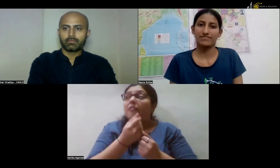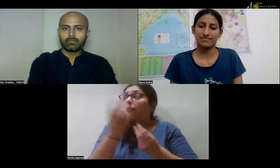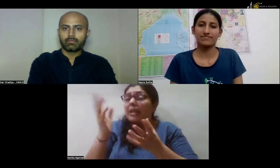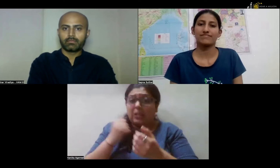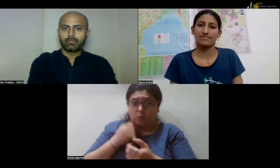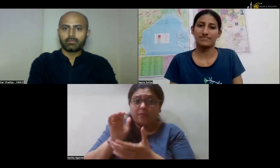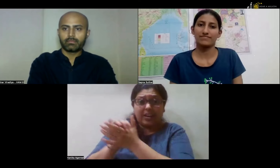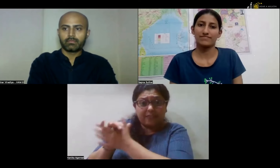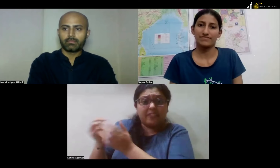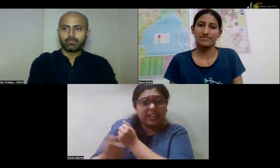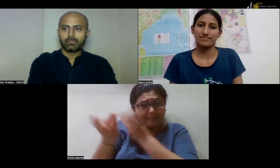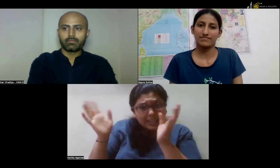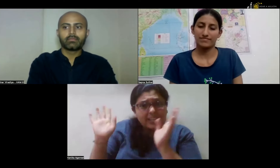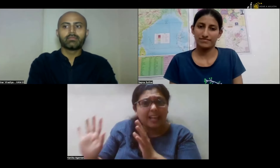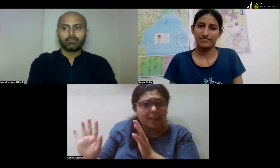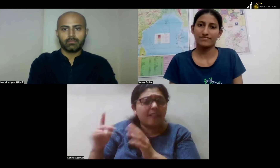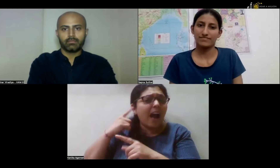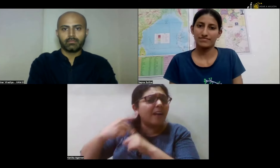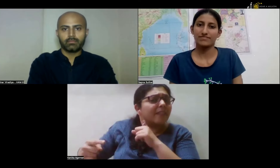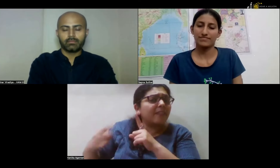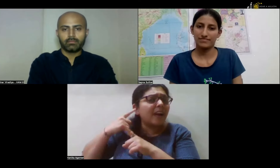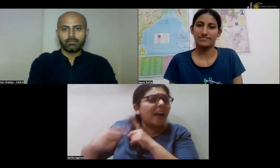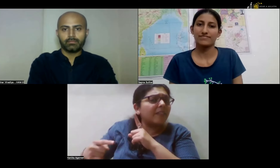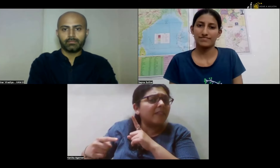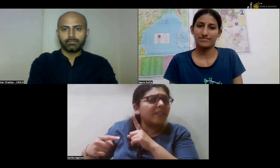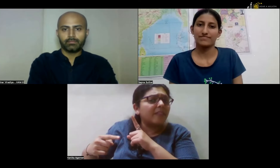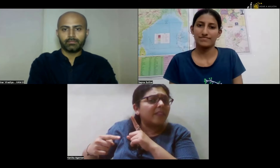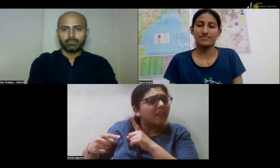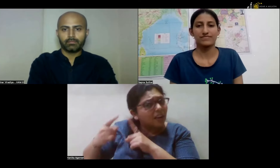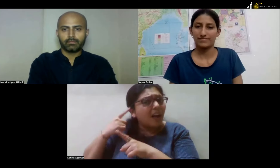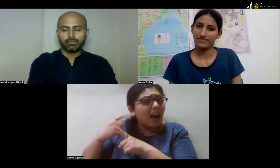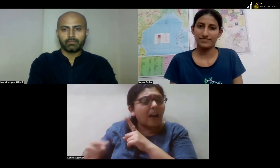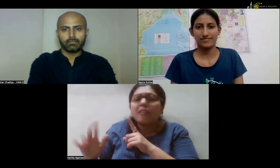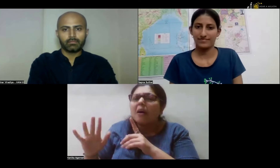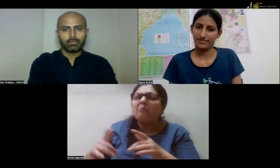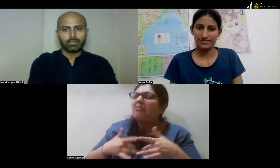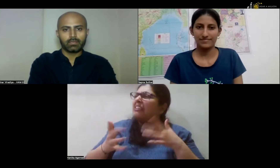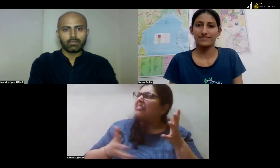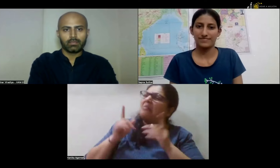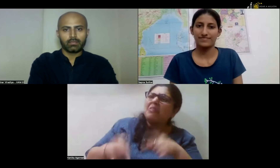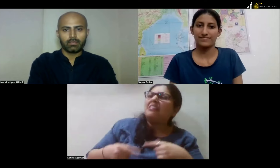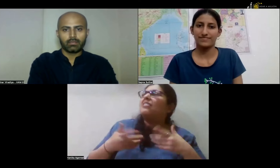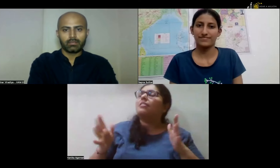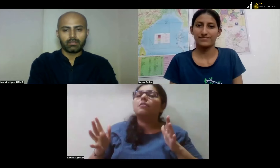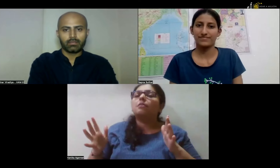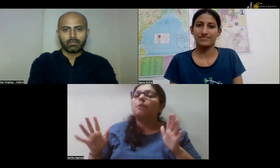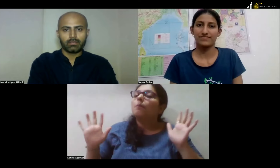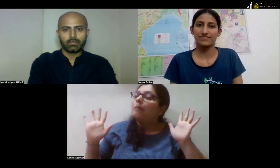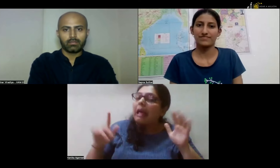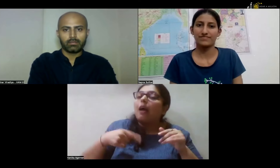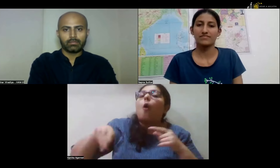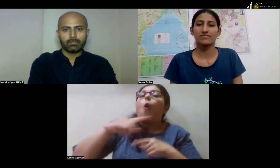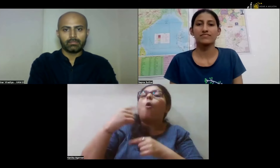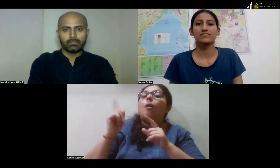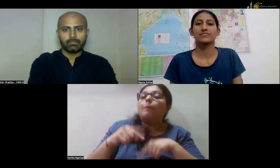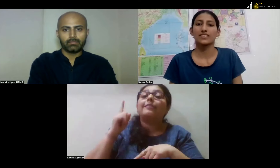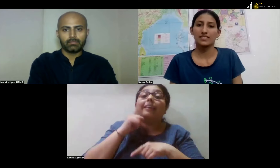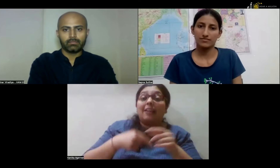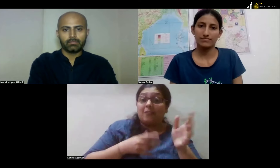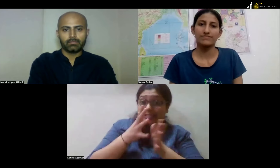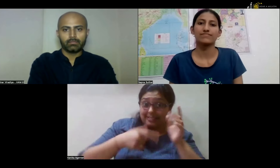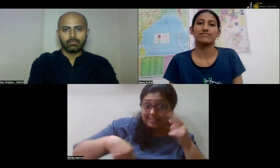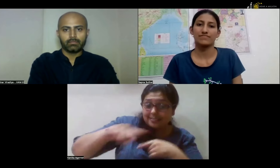getting, or there are a lot of people who feel the same, that it is just not enough being part of the hearing community. A lot of